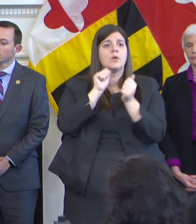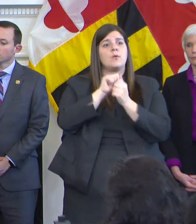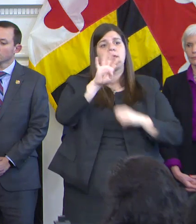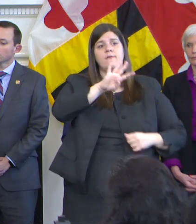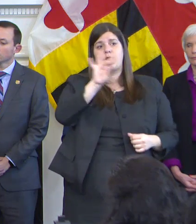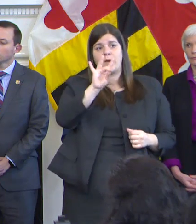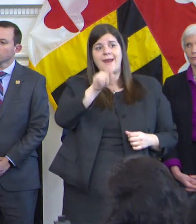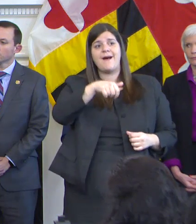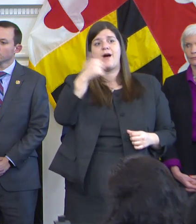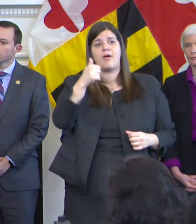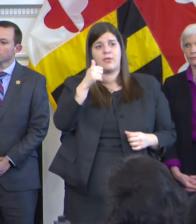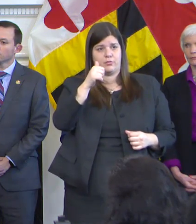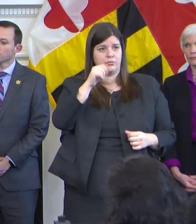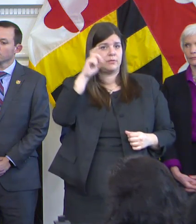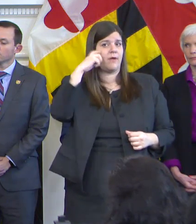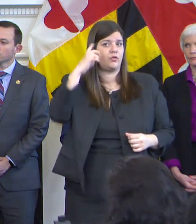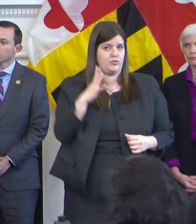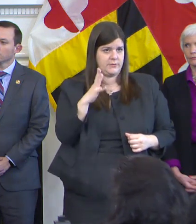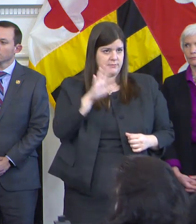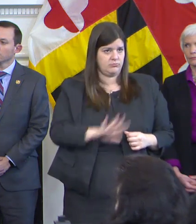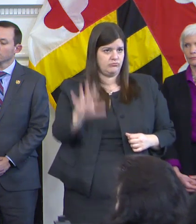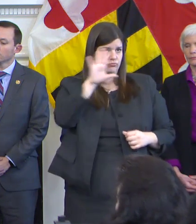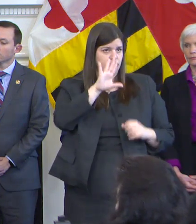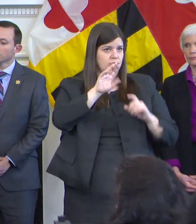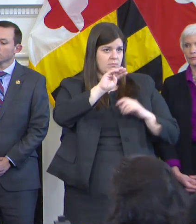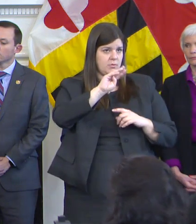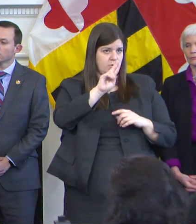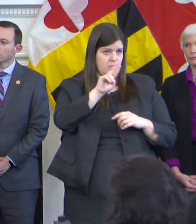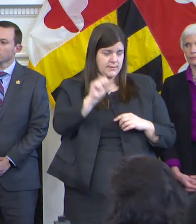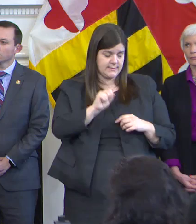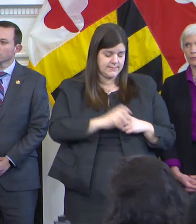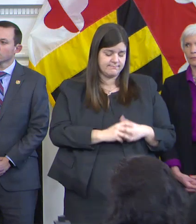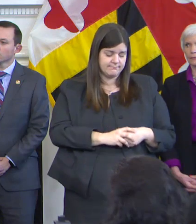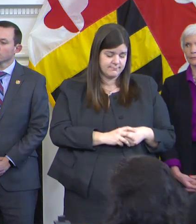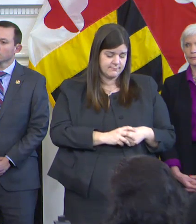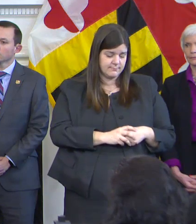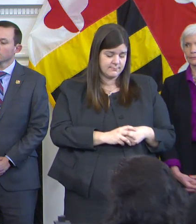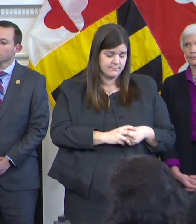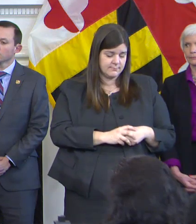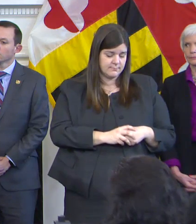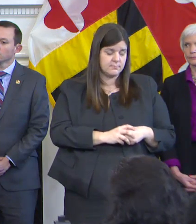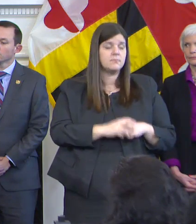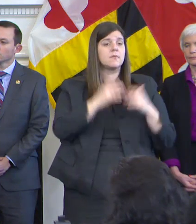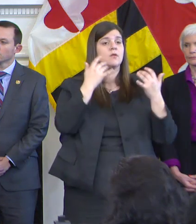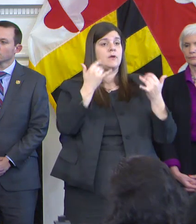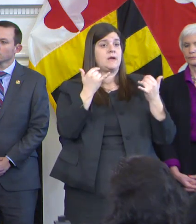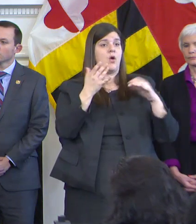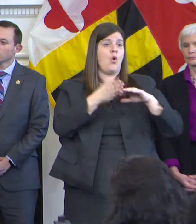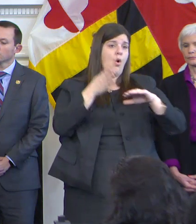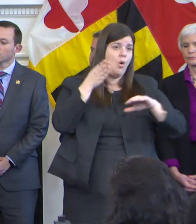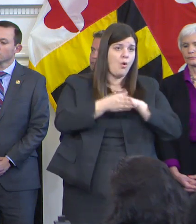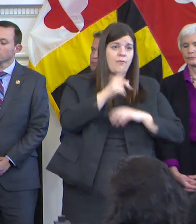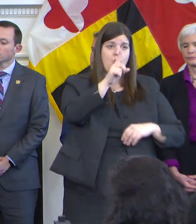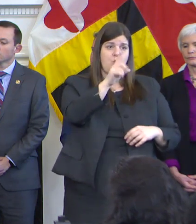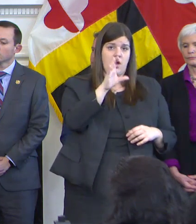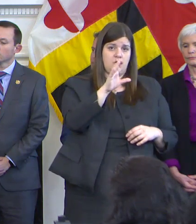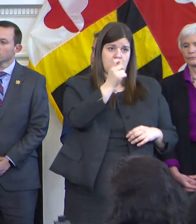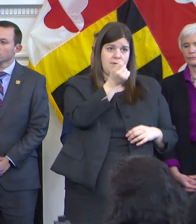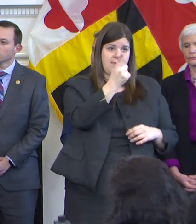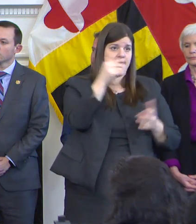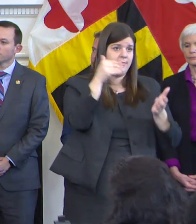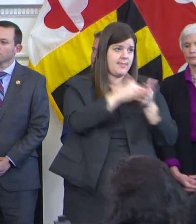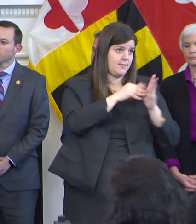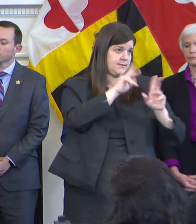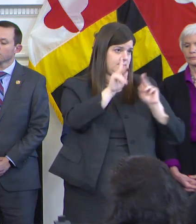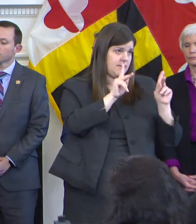of this hour, more than 111,000 people in more than 100 countries have